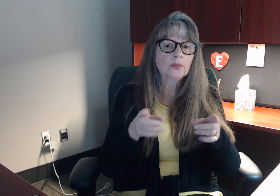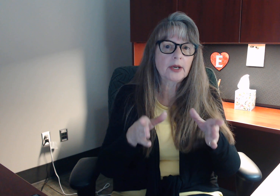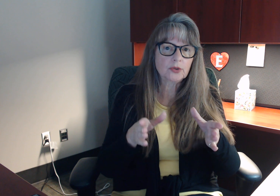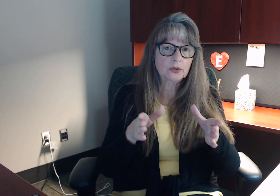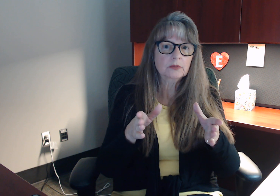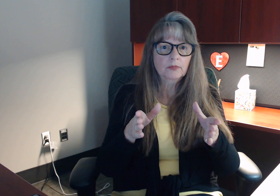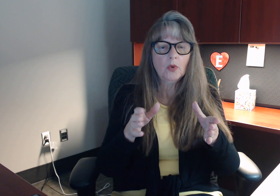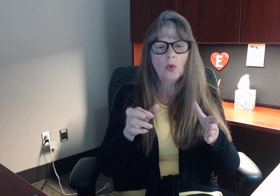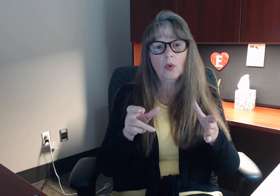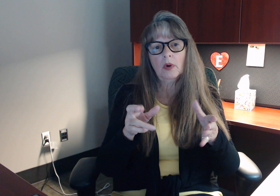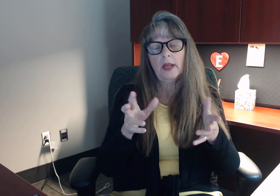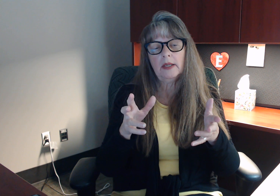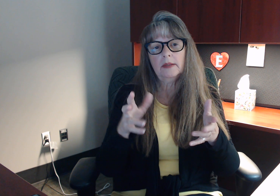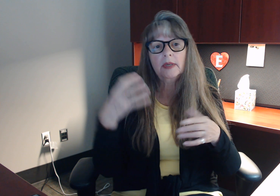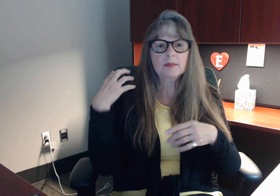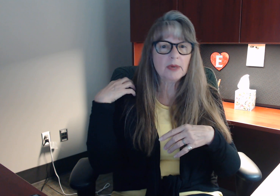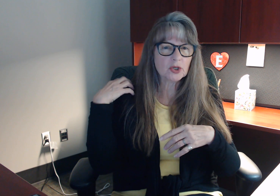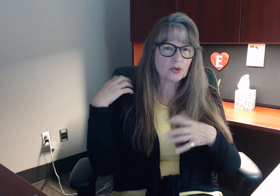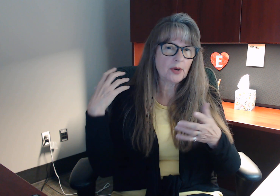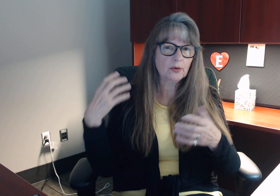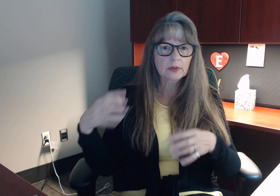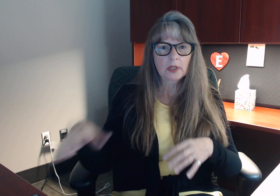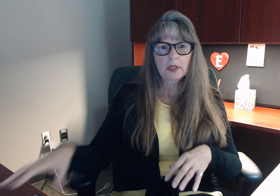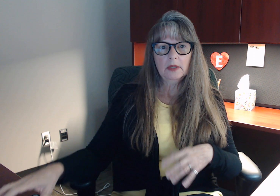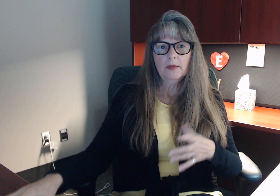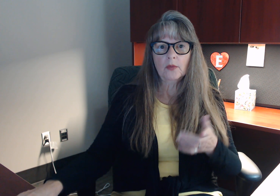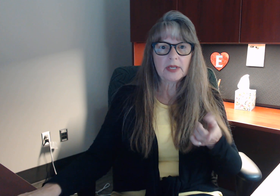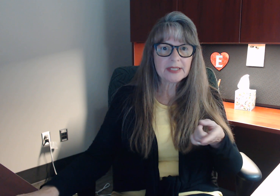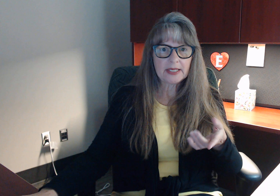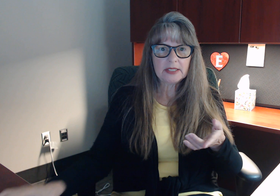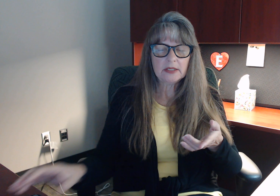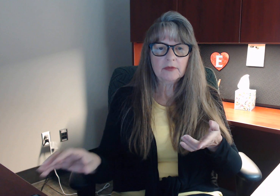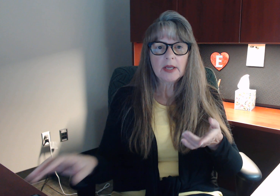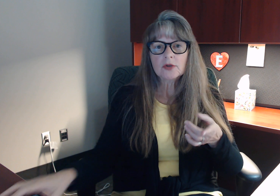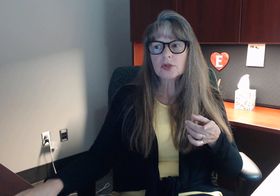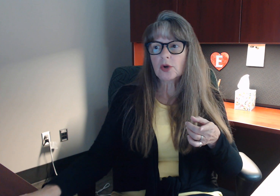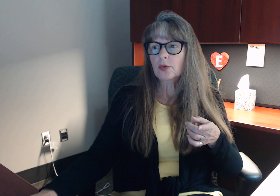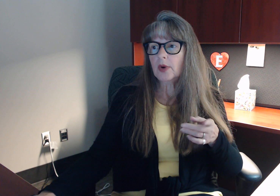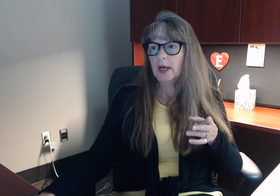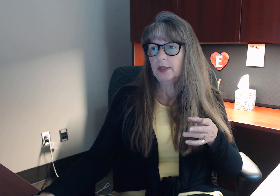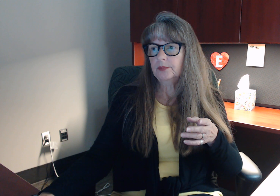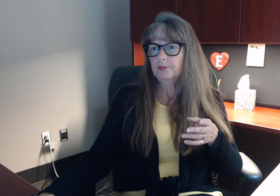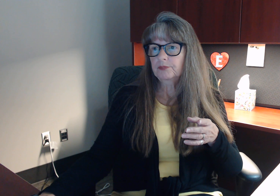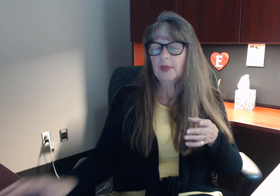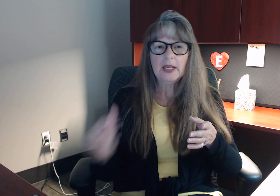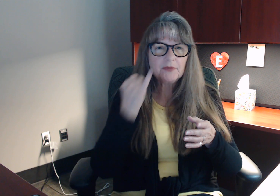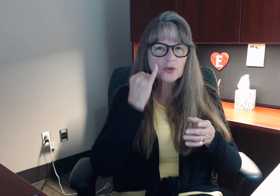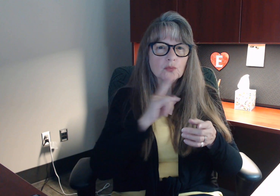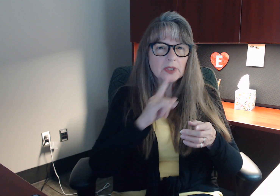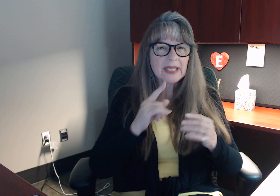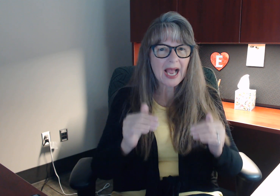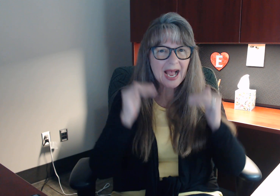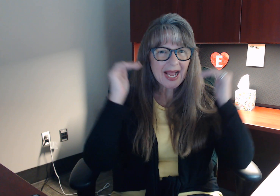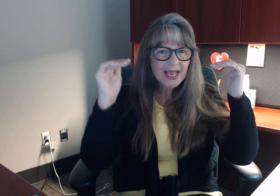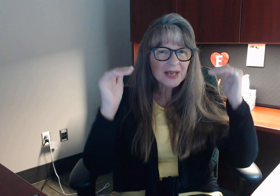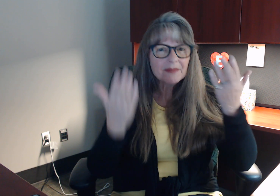director or an administrator or an executive? So, and if it's really high, maybe